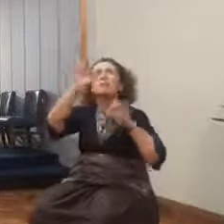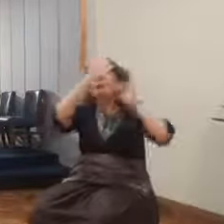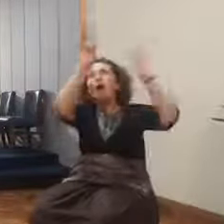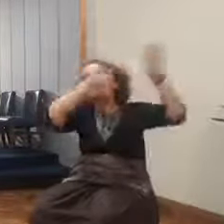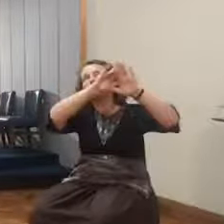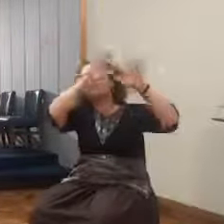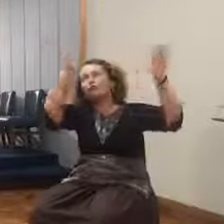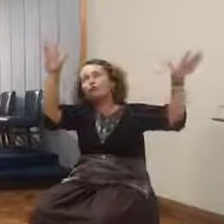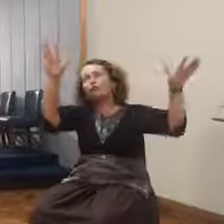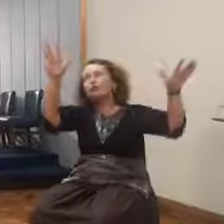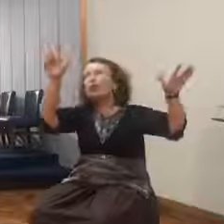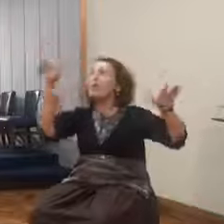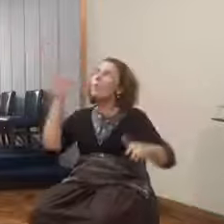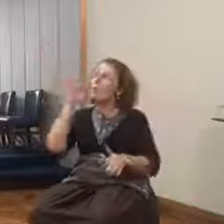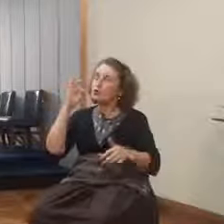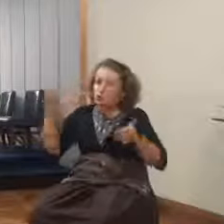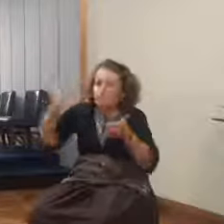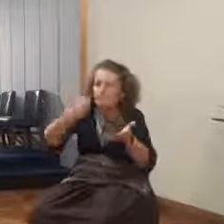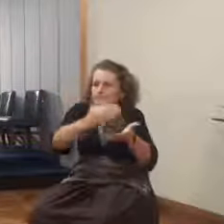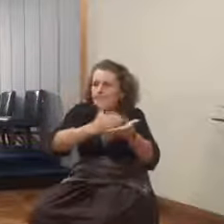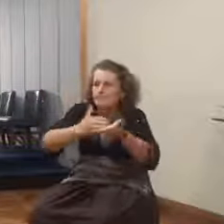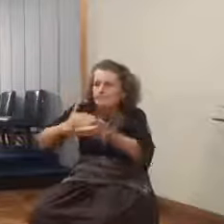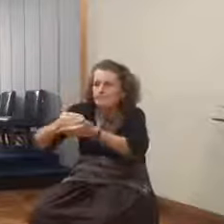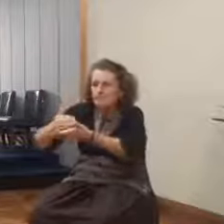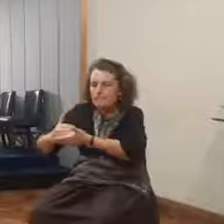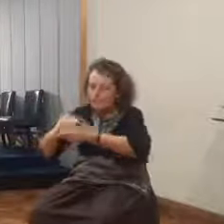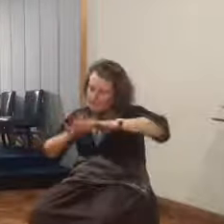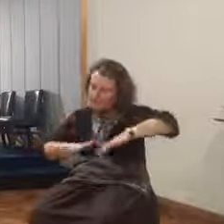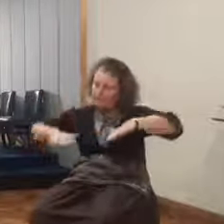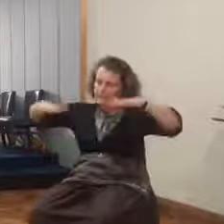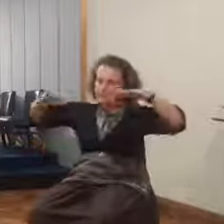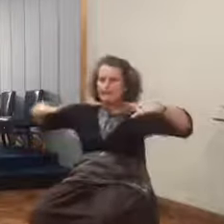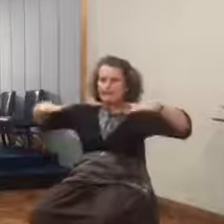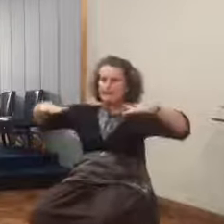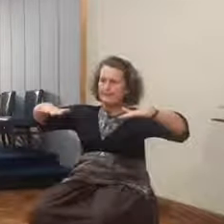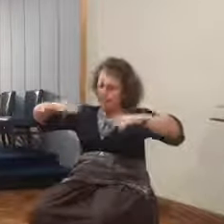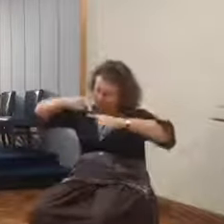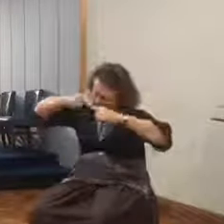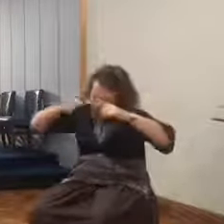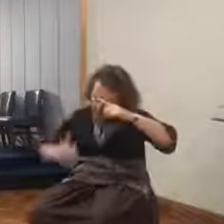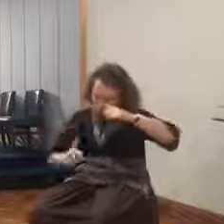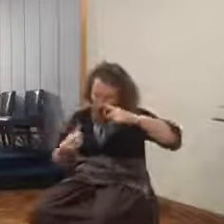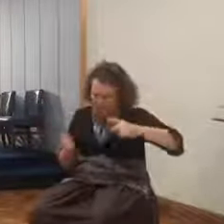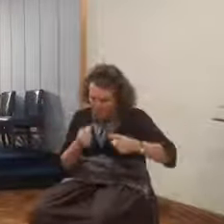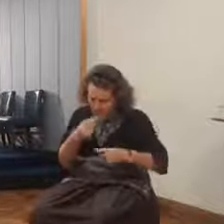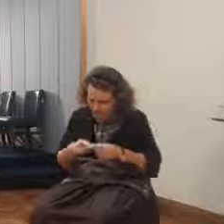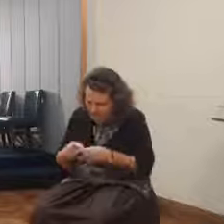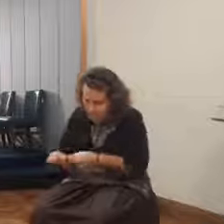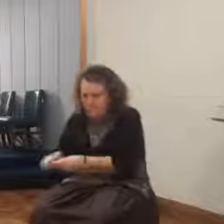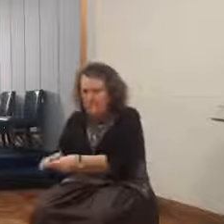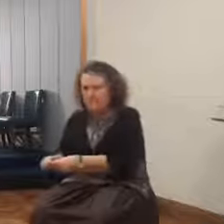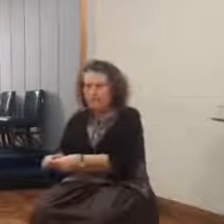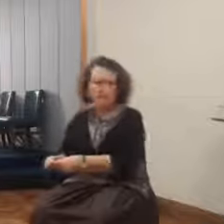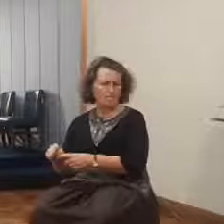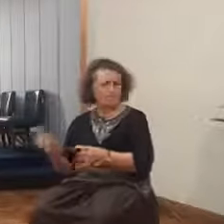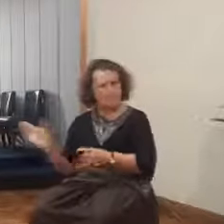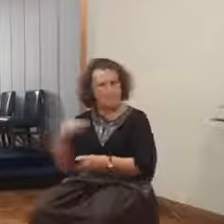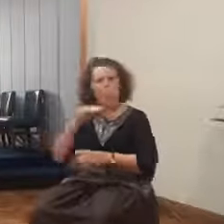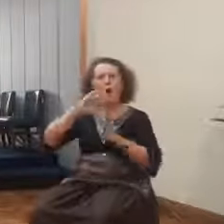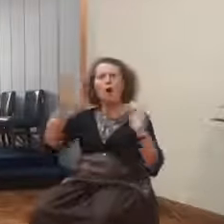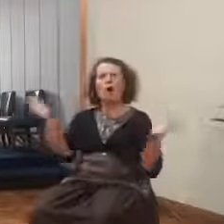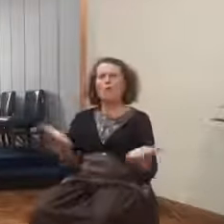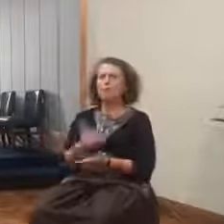together as an heap. He layeth up the depth in storehouses. Let all the earth fear the Lord. Let all the inhabitants